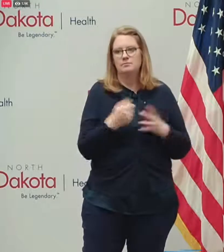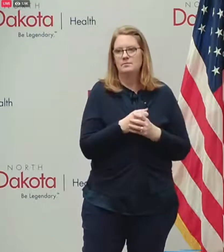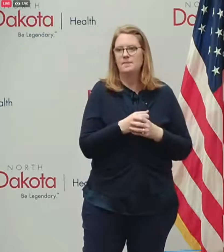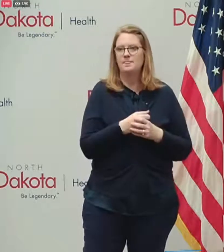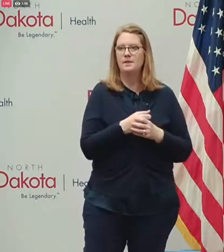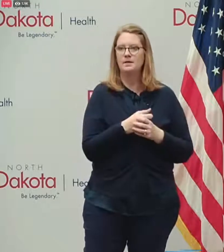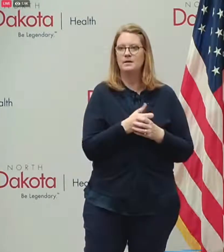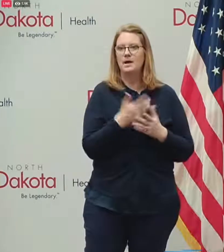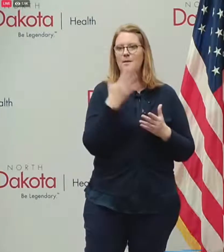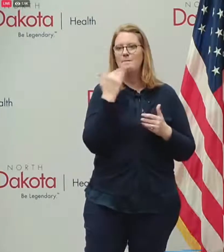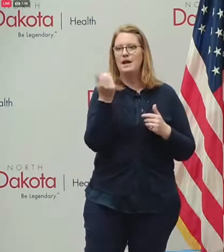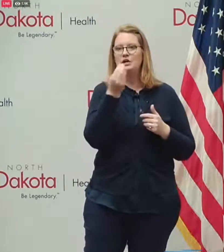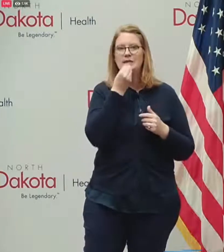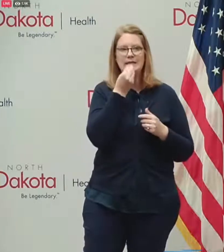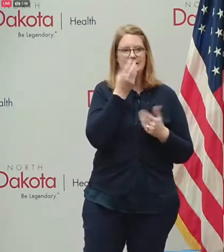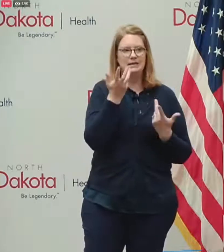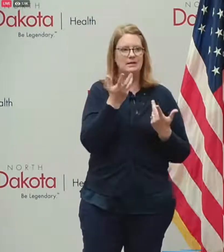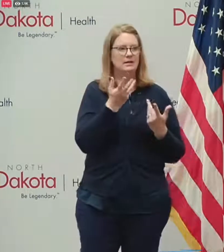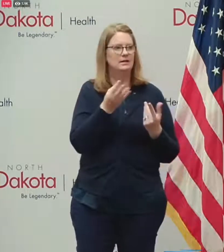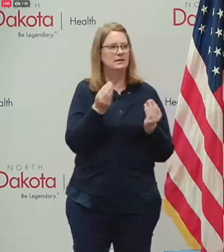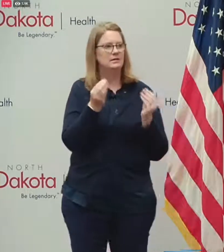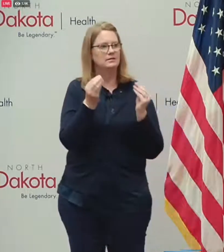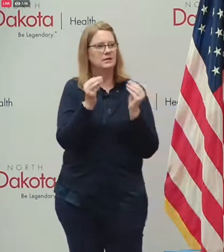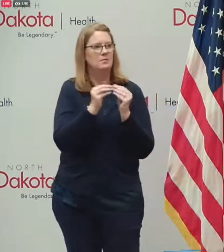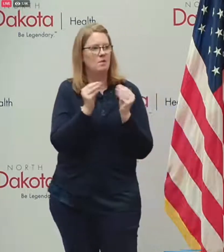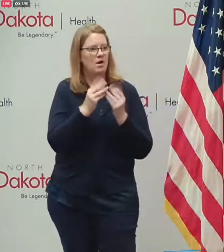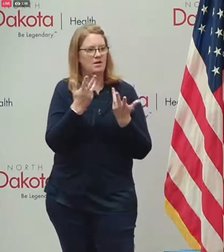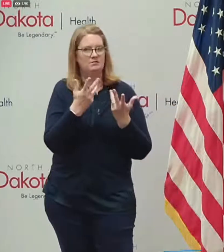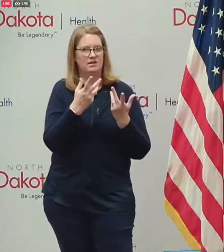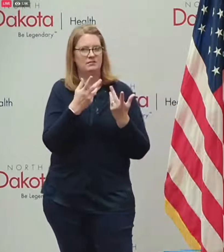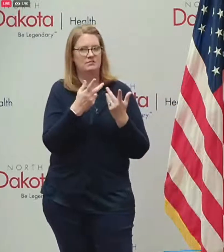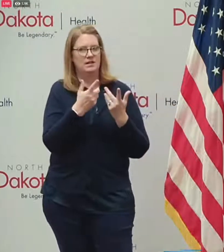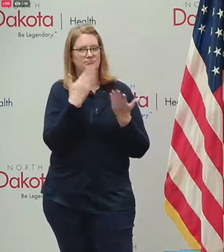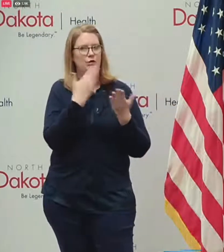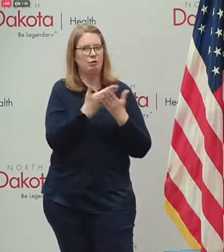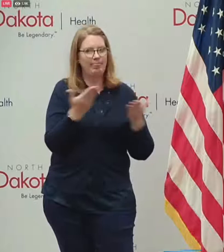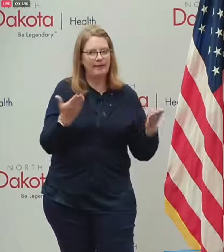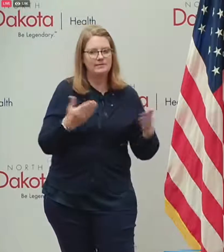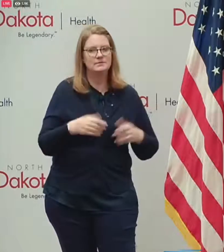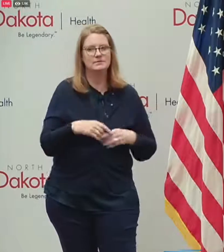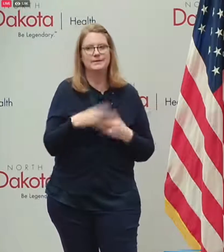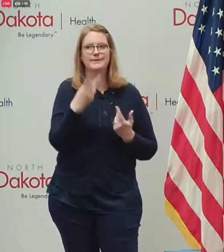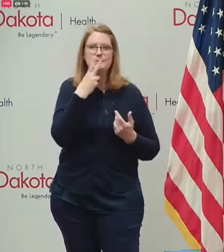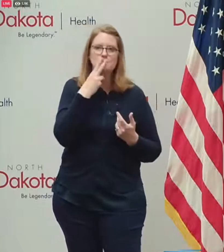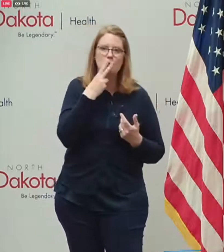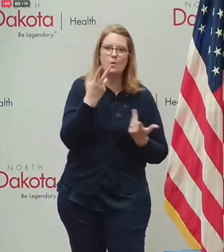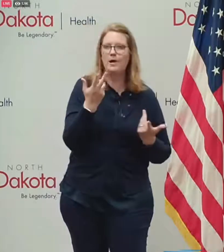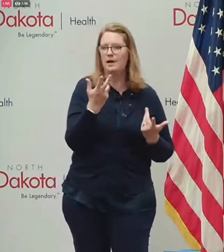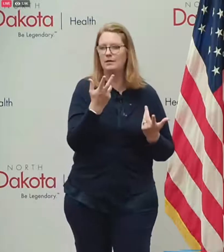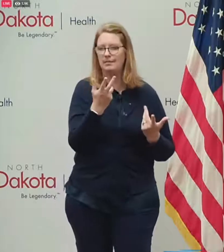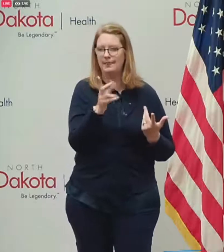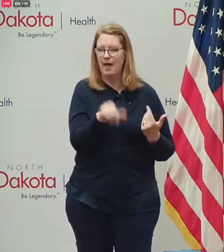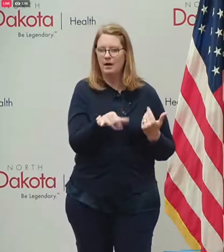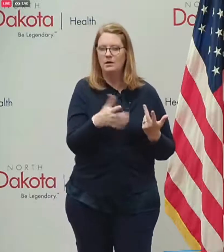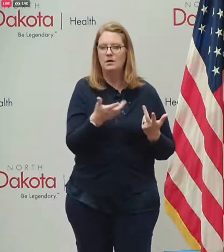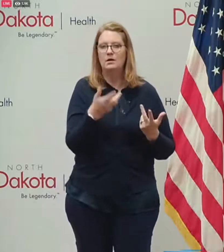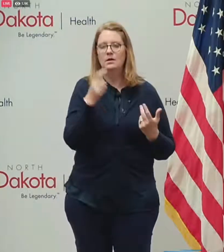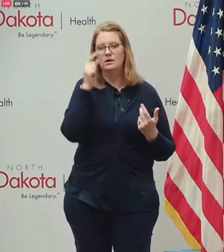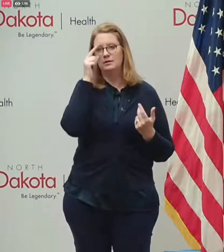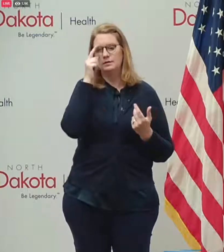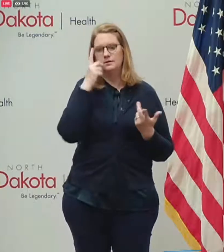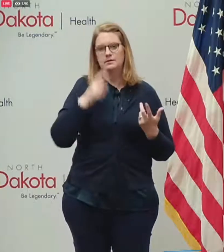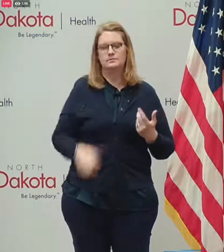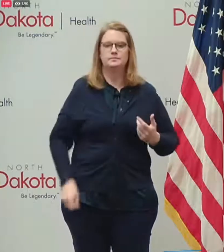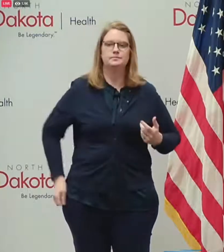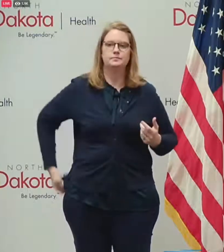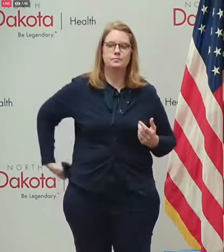again, better eating, and more of the good stuff and less of the bad stuff. When it comes to smoking and other things that may